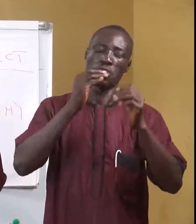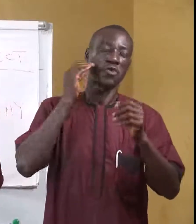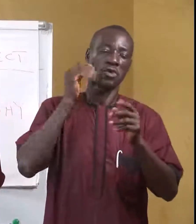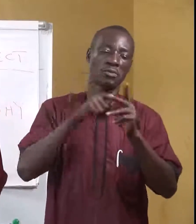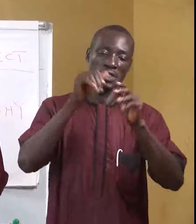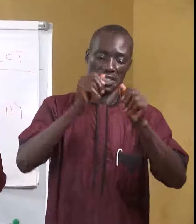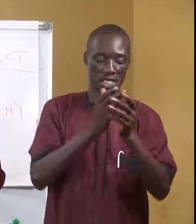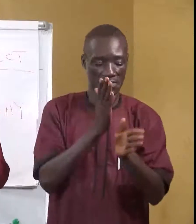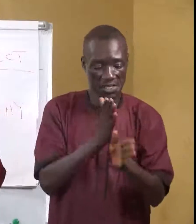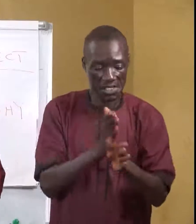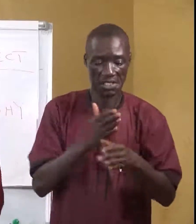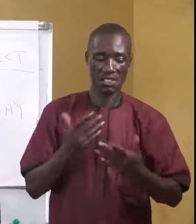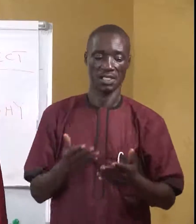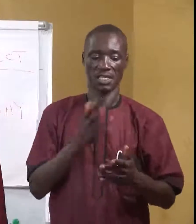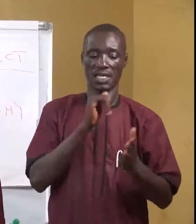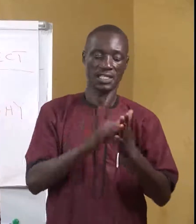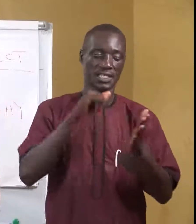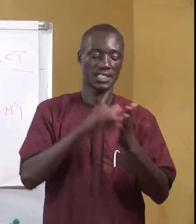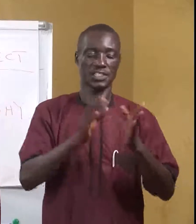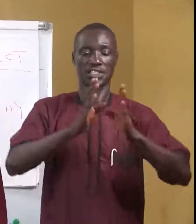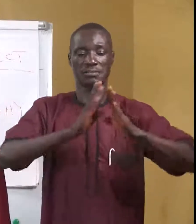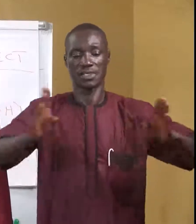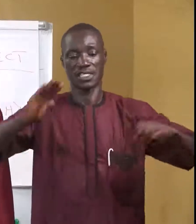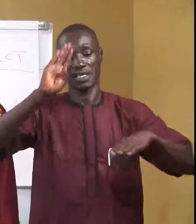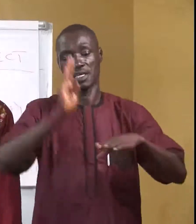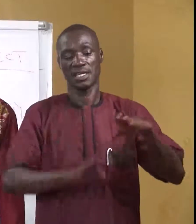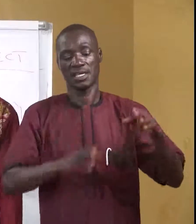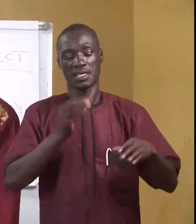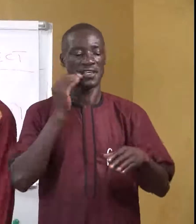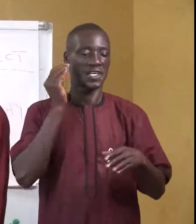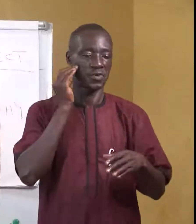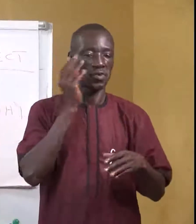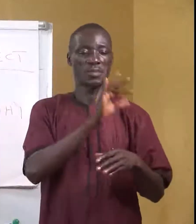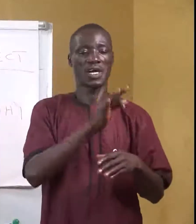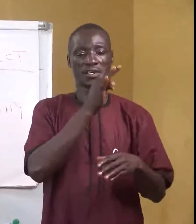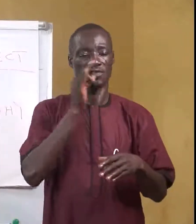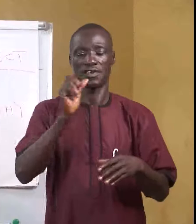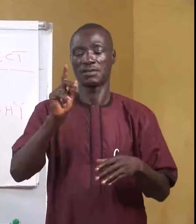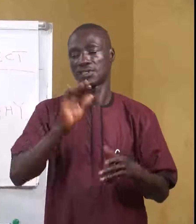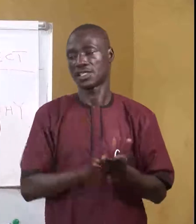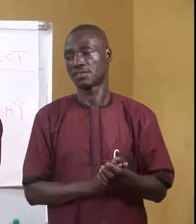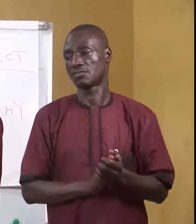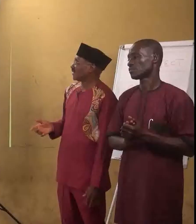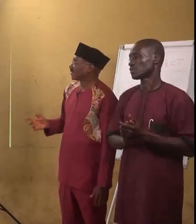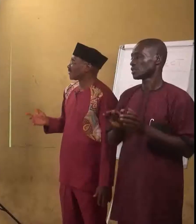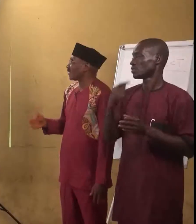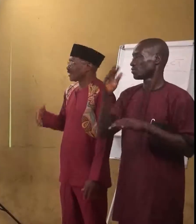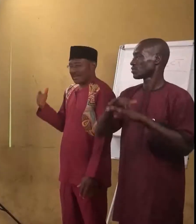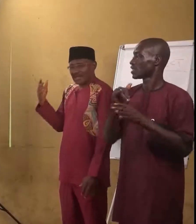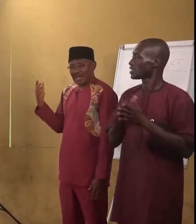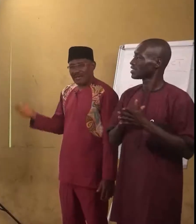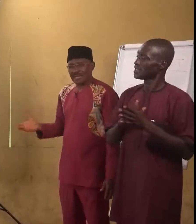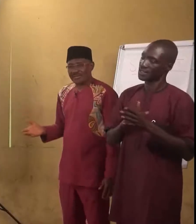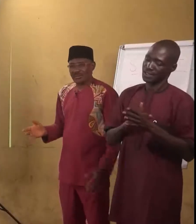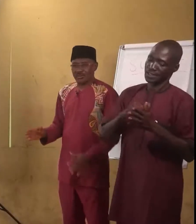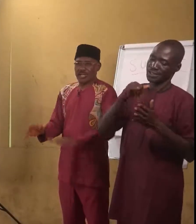right? It is bigger than homestand, is bigger than farmstead, right? So if you look at it, is